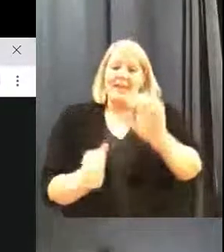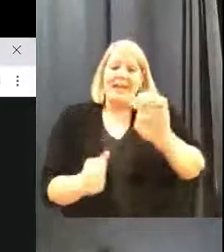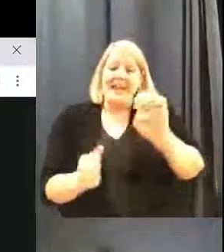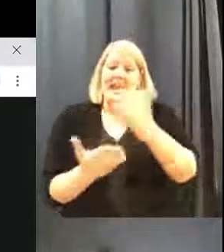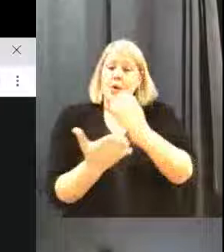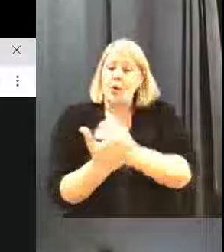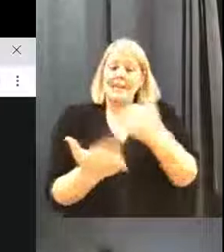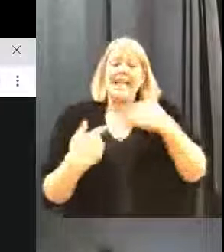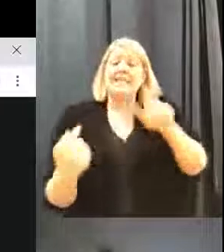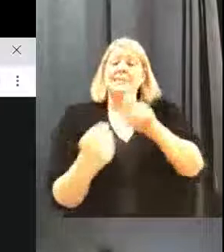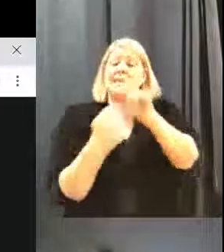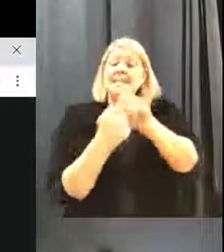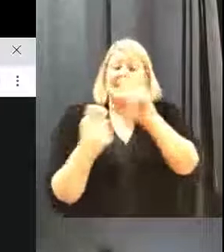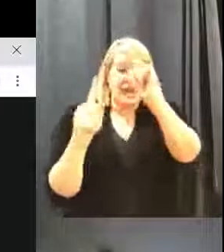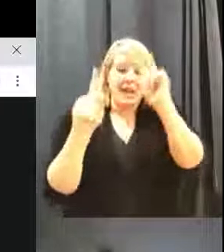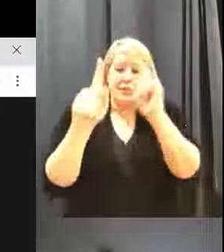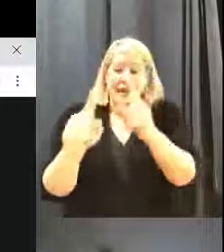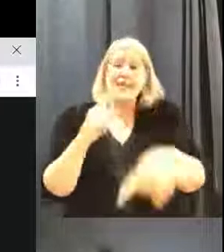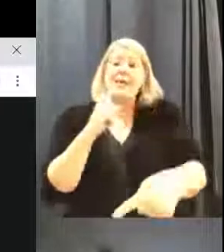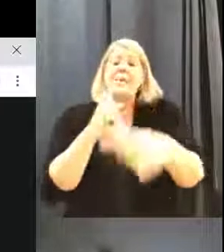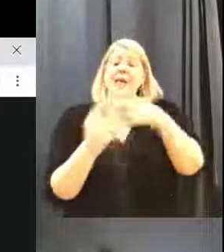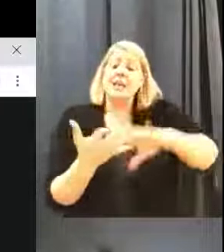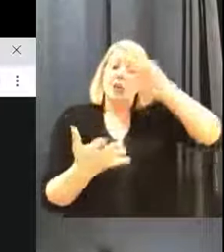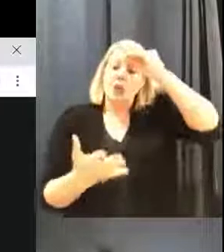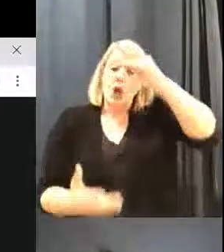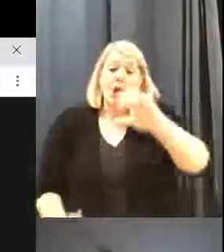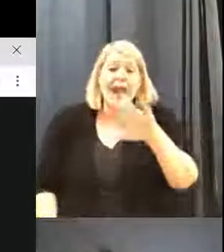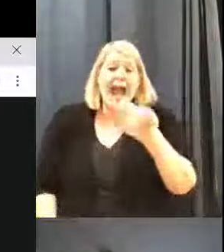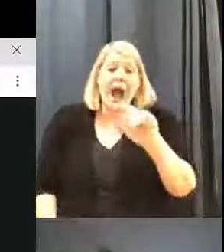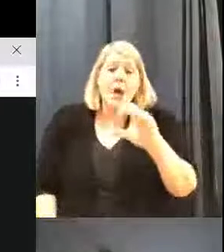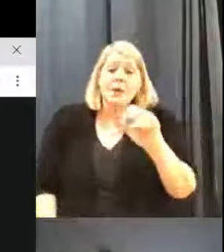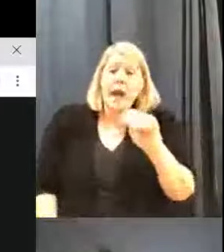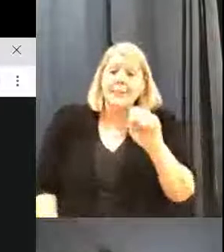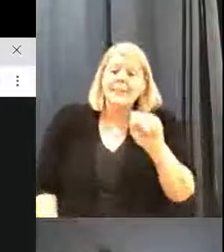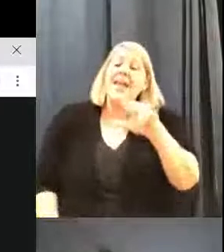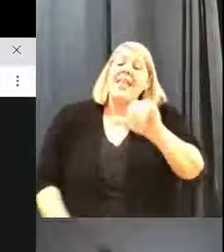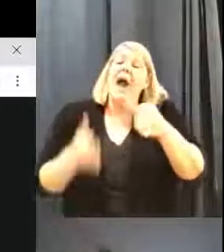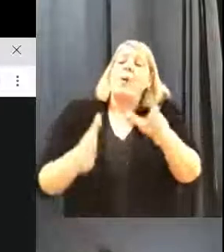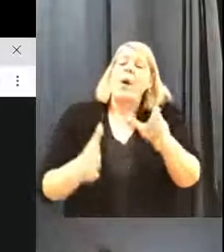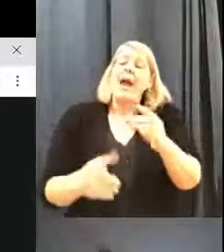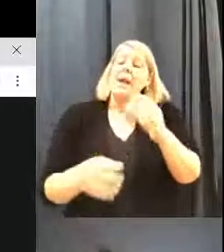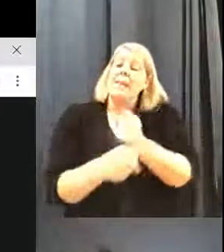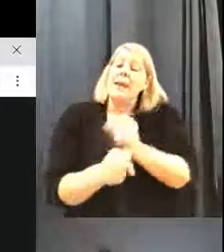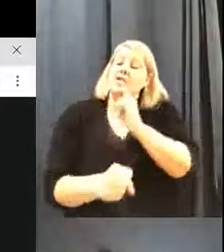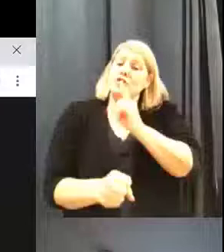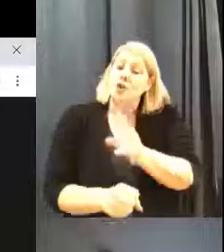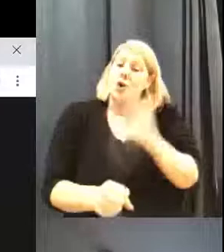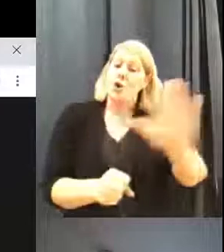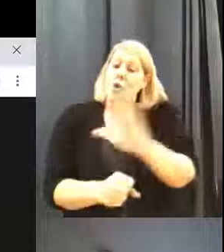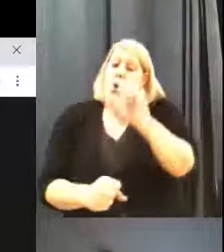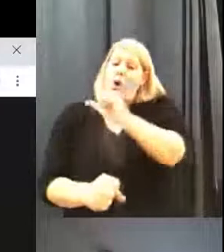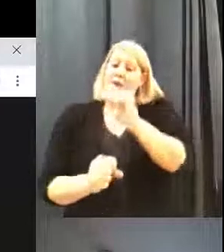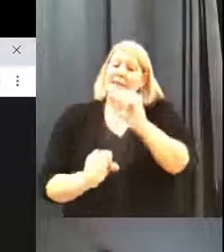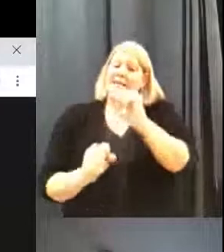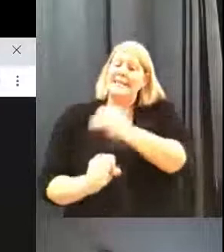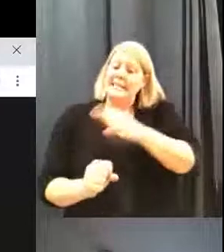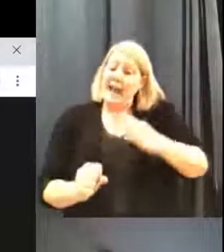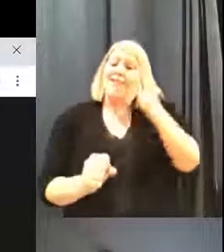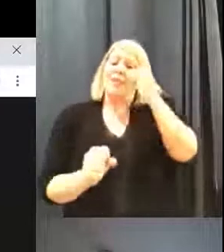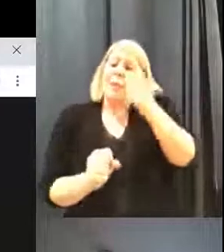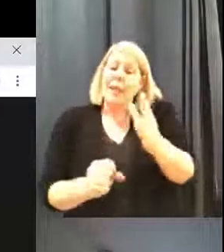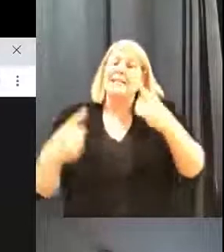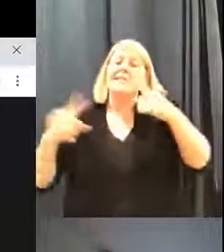instructional objectives and learning outcomes, so you are ensured that all staff successfully completing e-courses have the ability to put